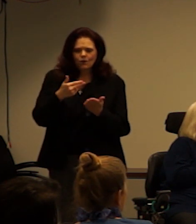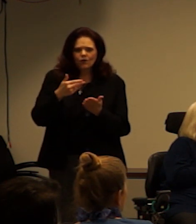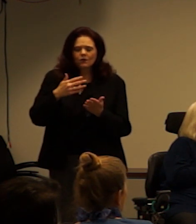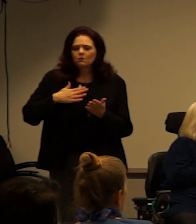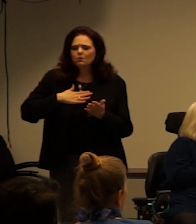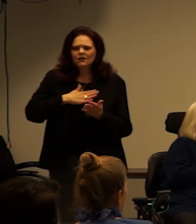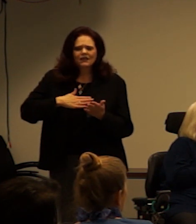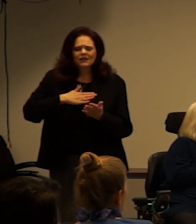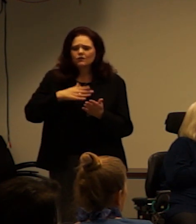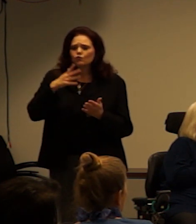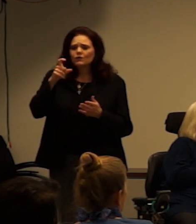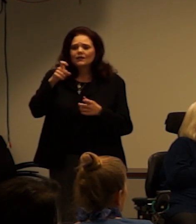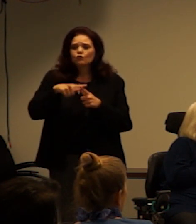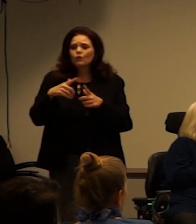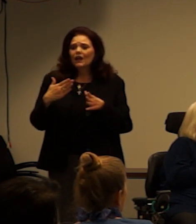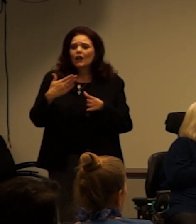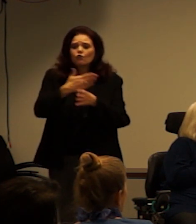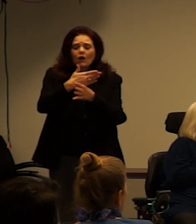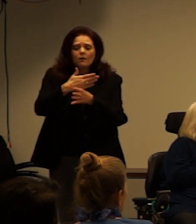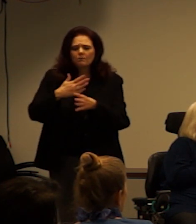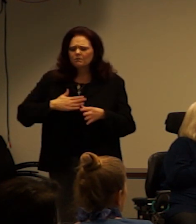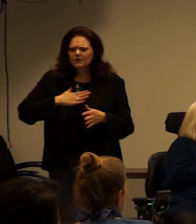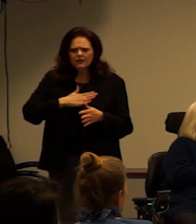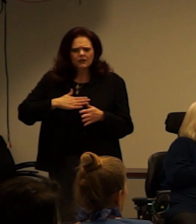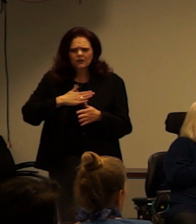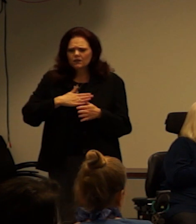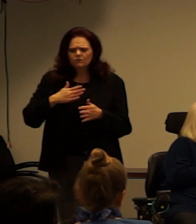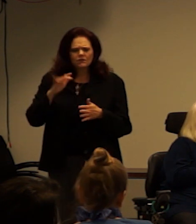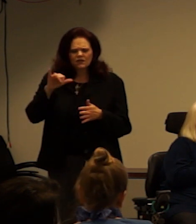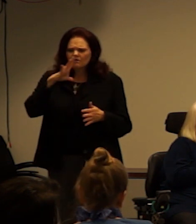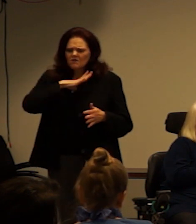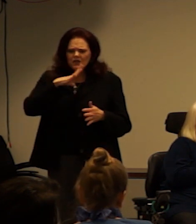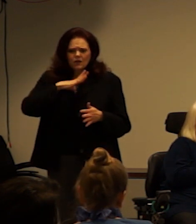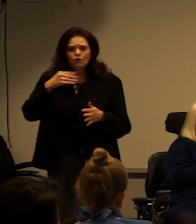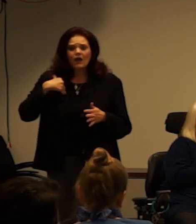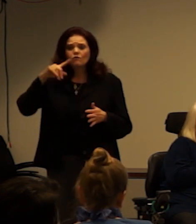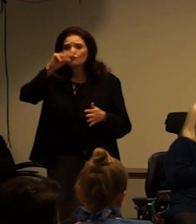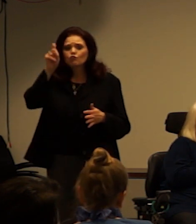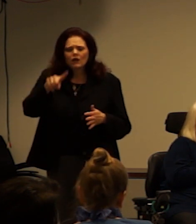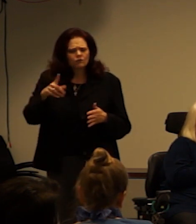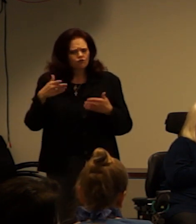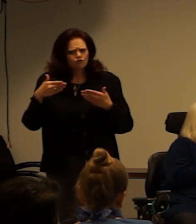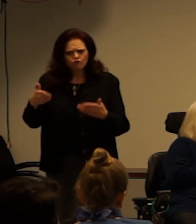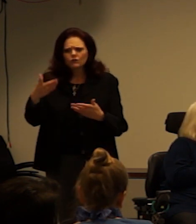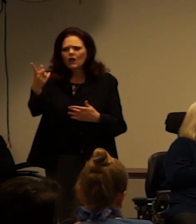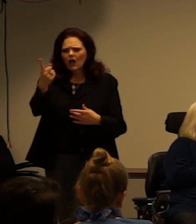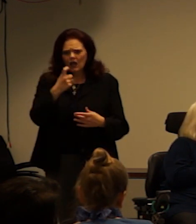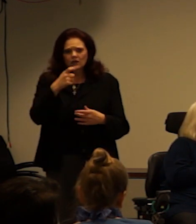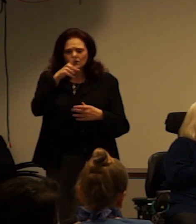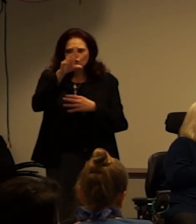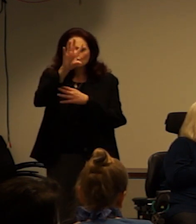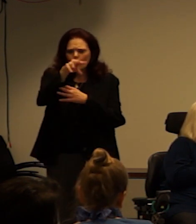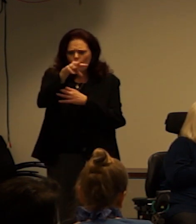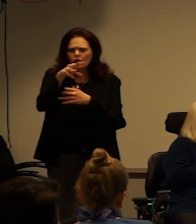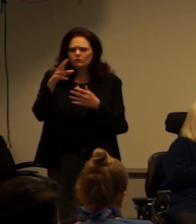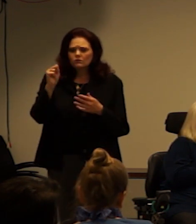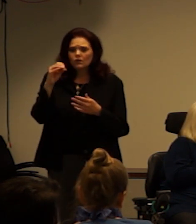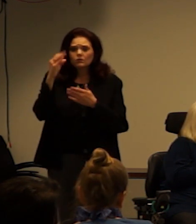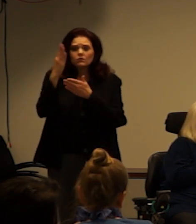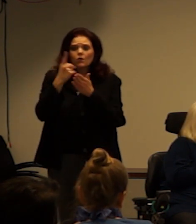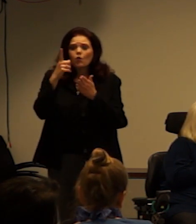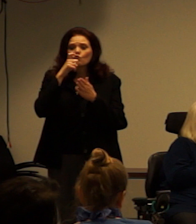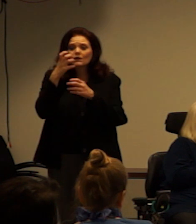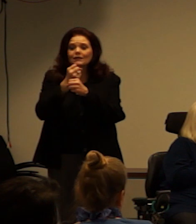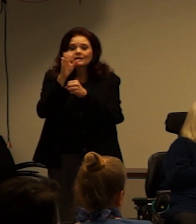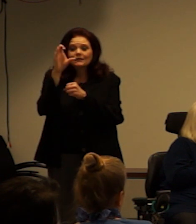don't hesitate to interrupt and ask questions. That'll be just fine. In fact, I wish you would, because this is being recorded. So somebody who